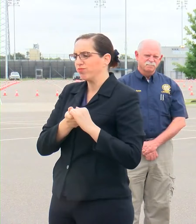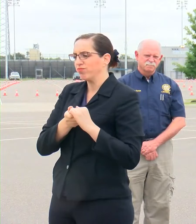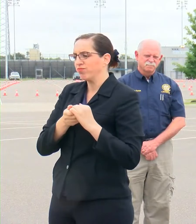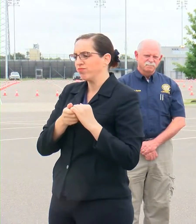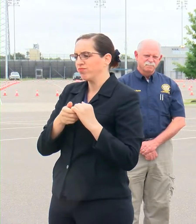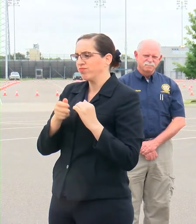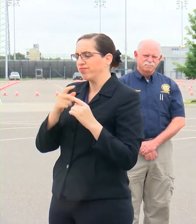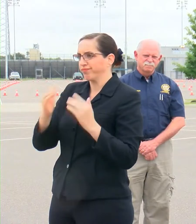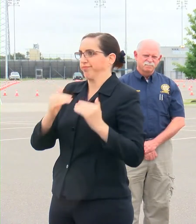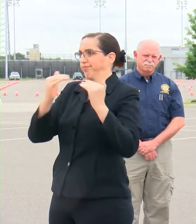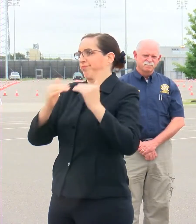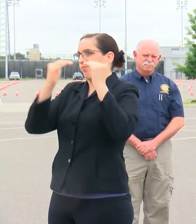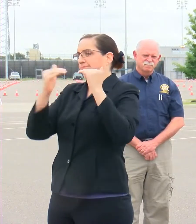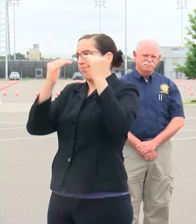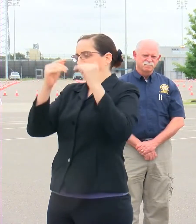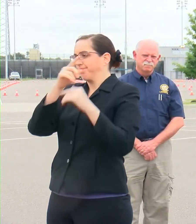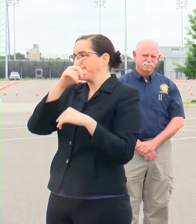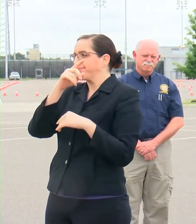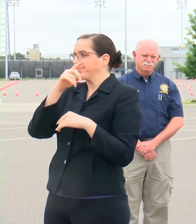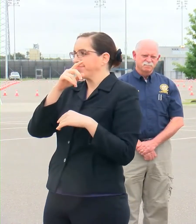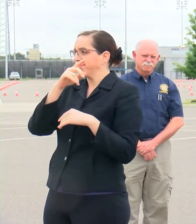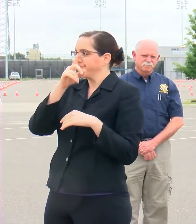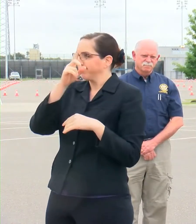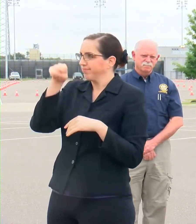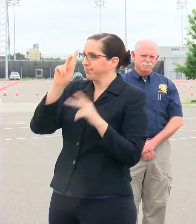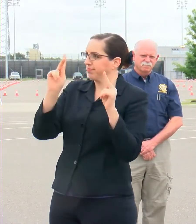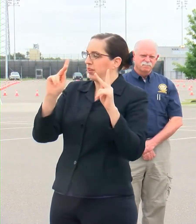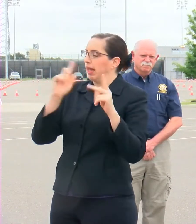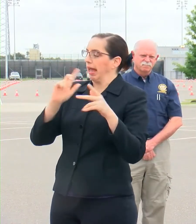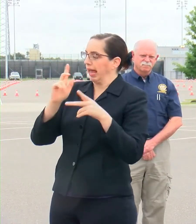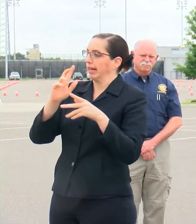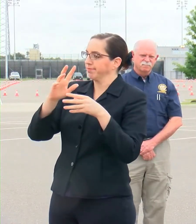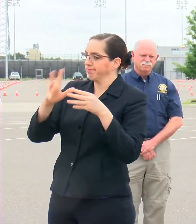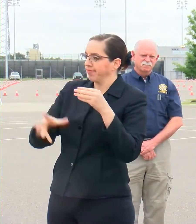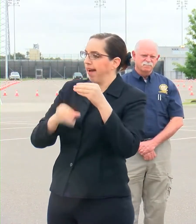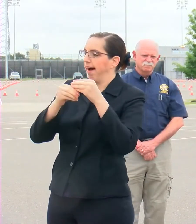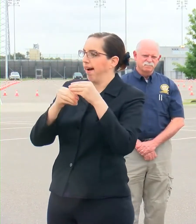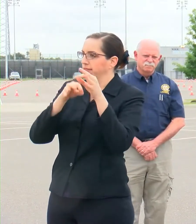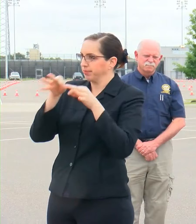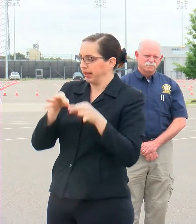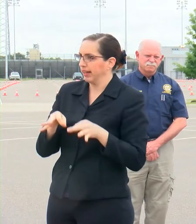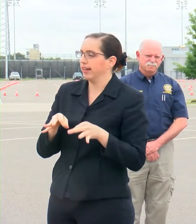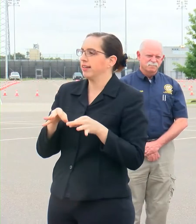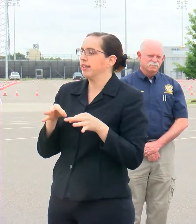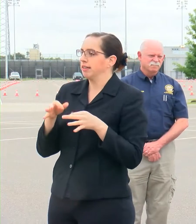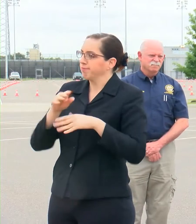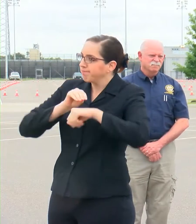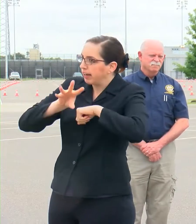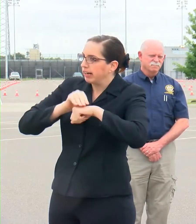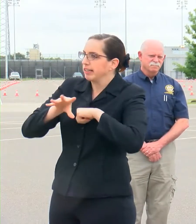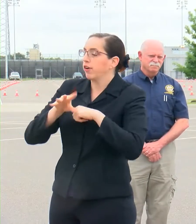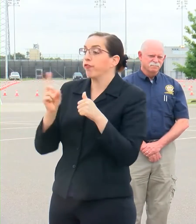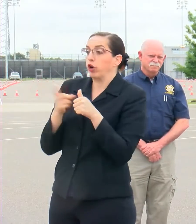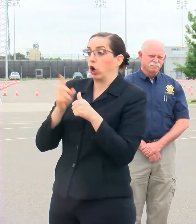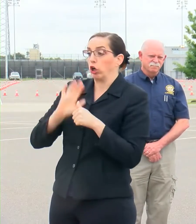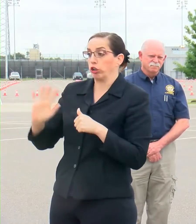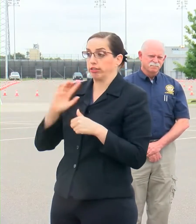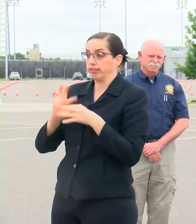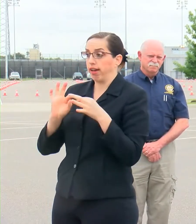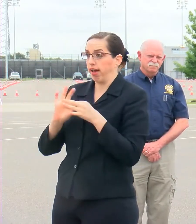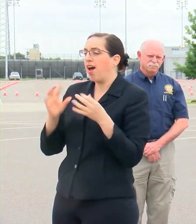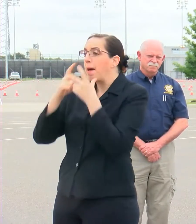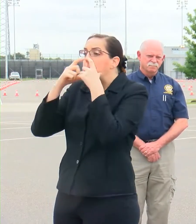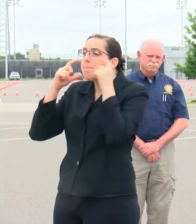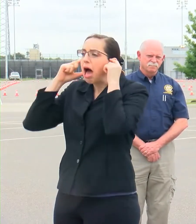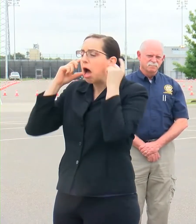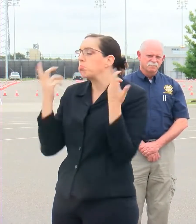the top level. They keep adding to what we're being told, being advised. Initially, it was said that the masks